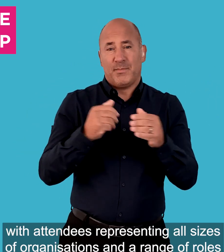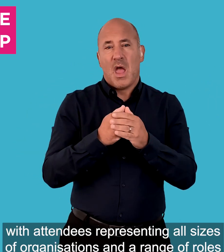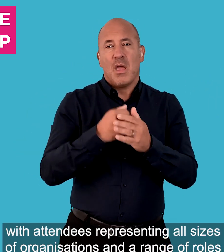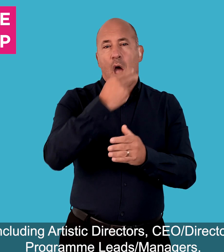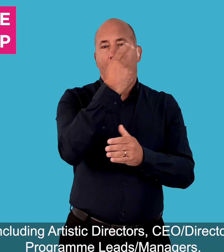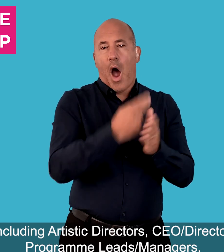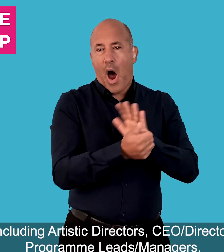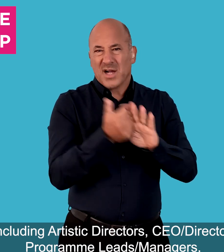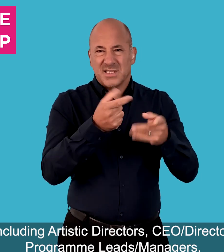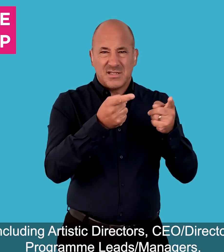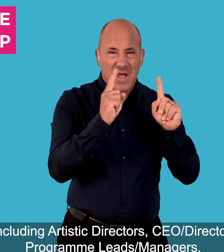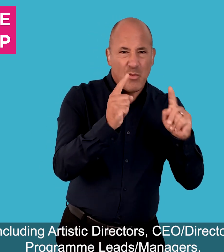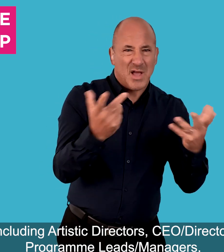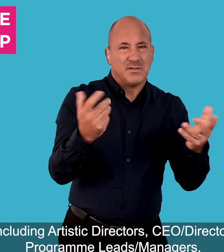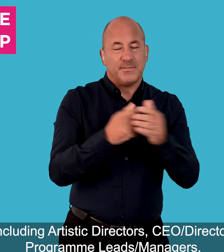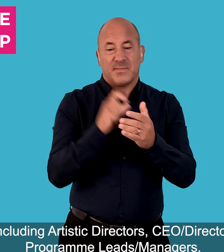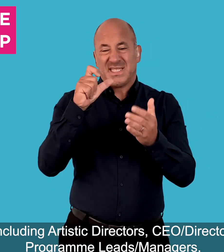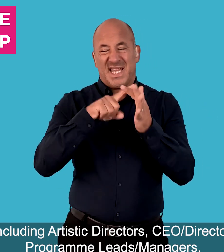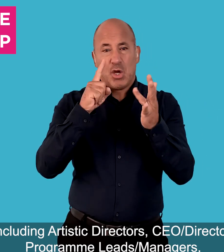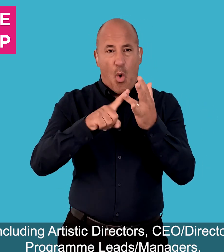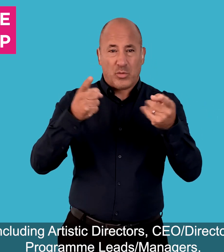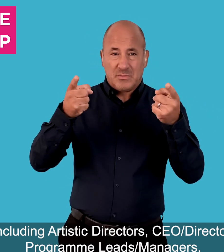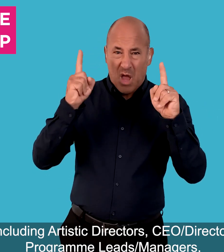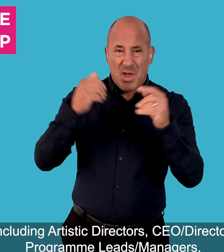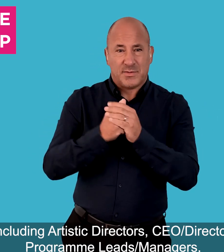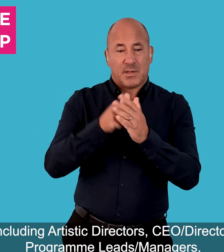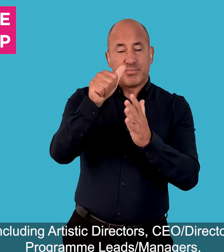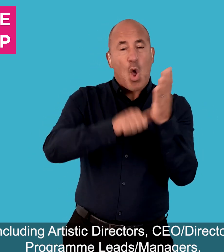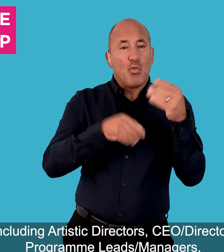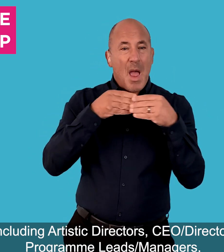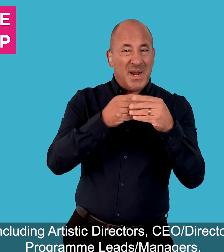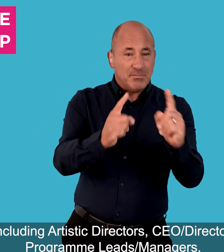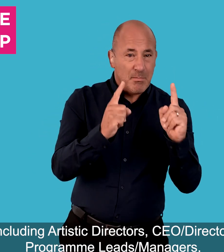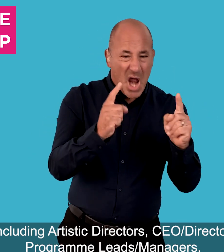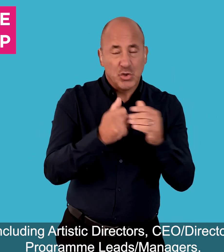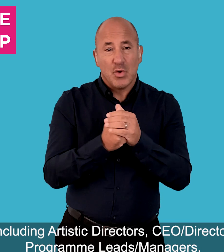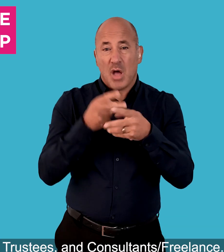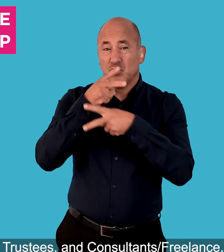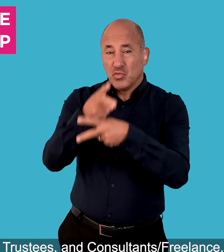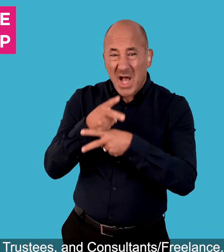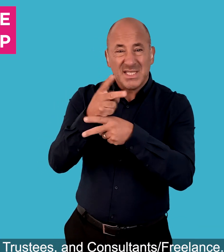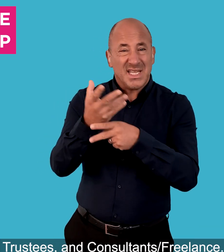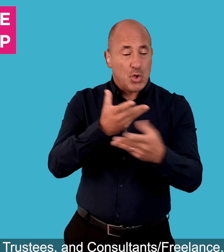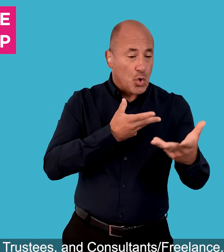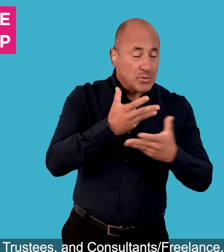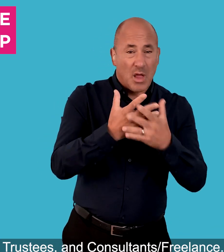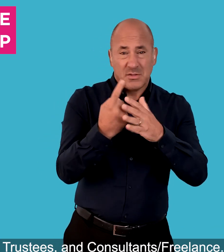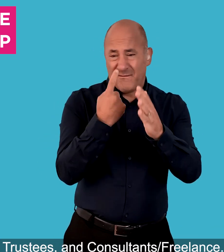of organisations and a range of roles including artistic directors, CEO/director, programme